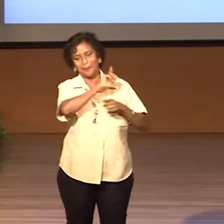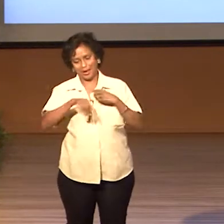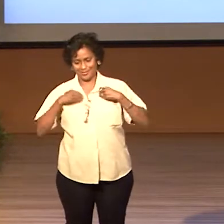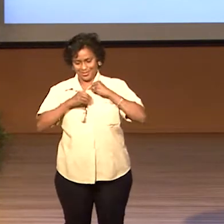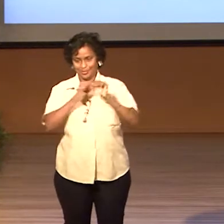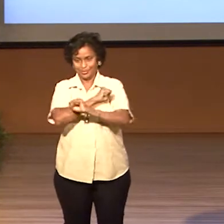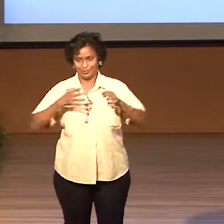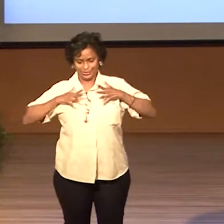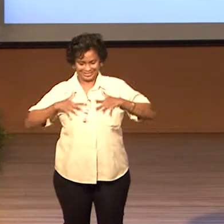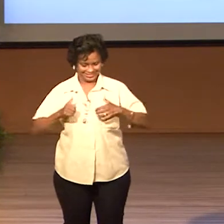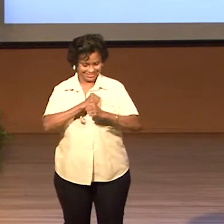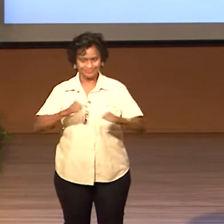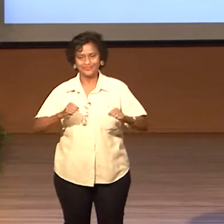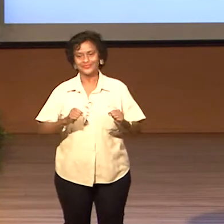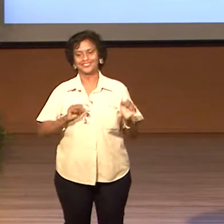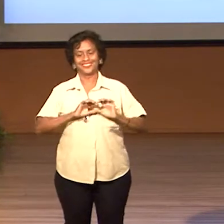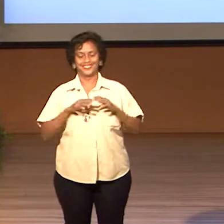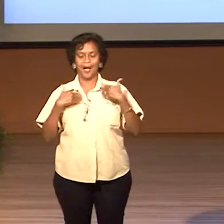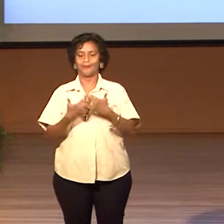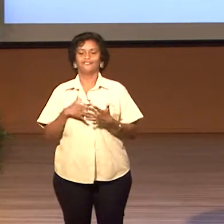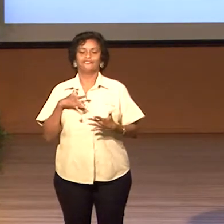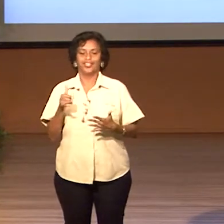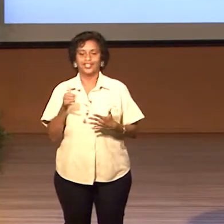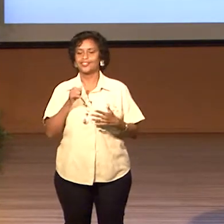Of course, people with disabilities can't do that. So